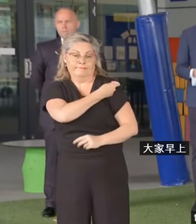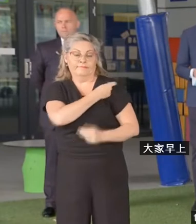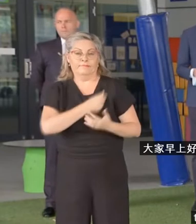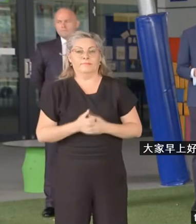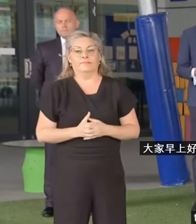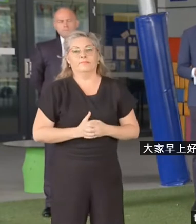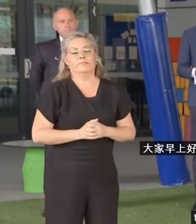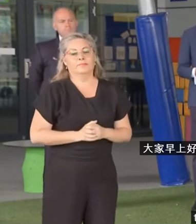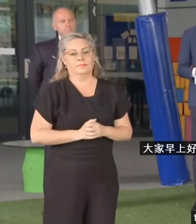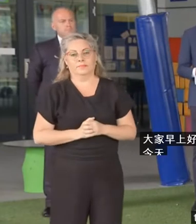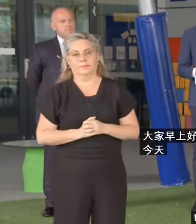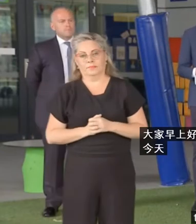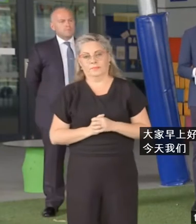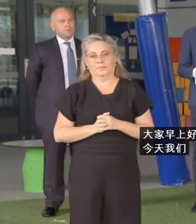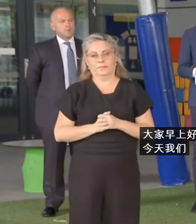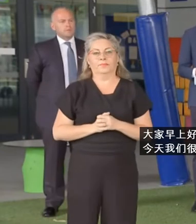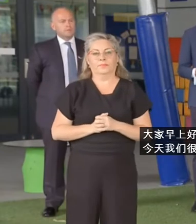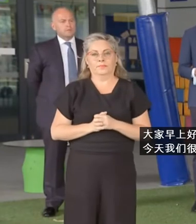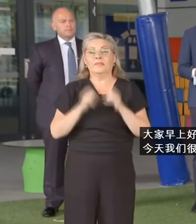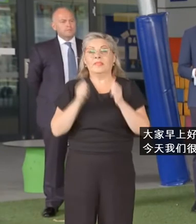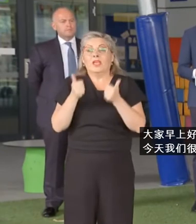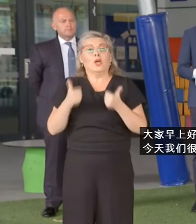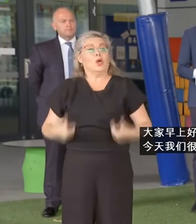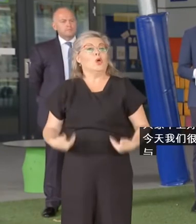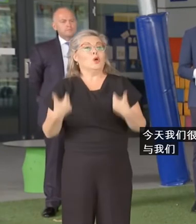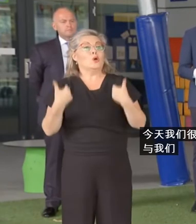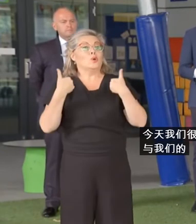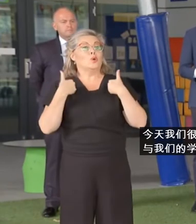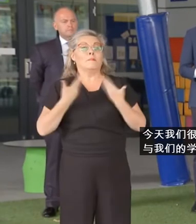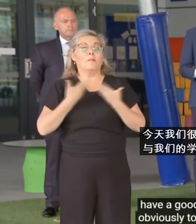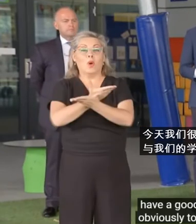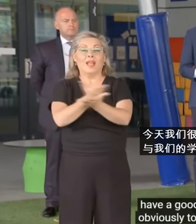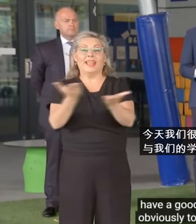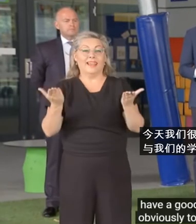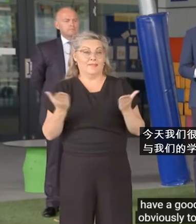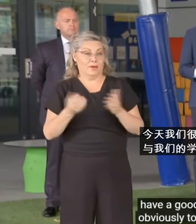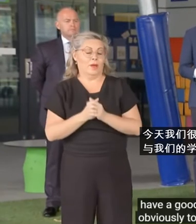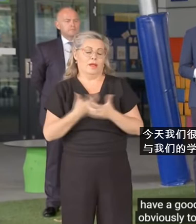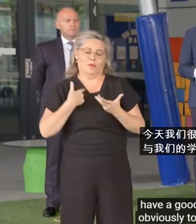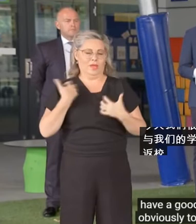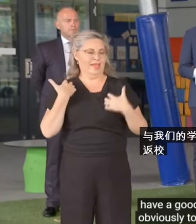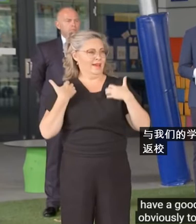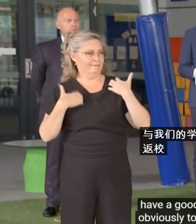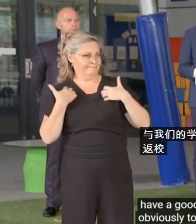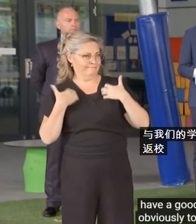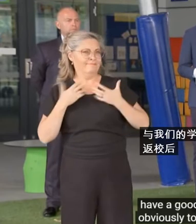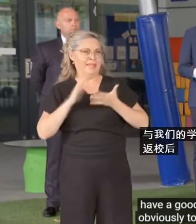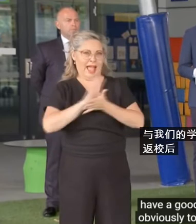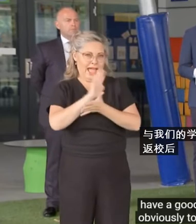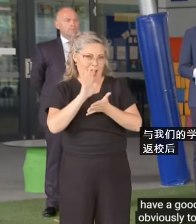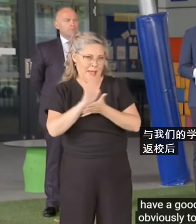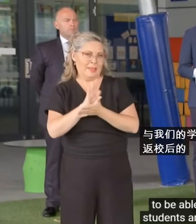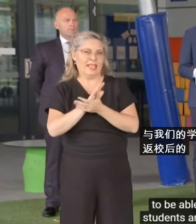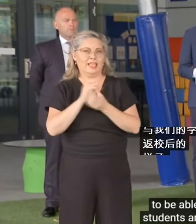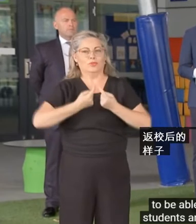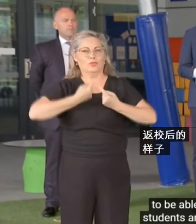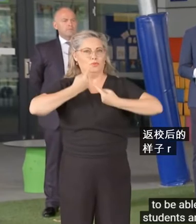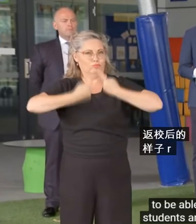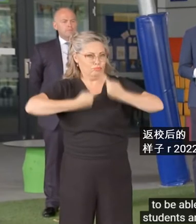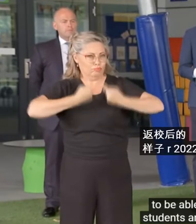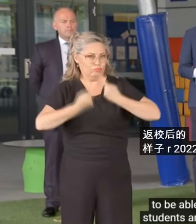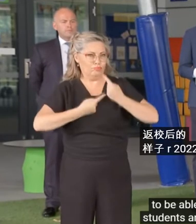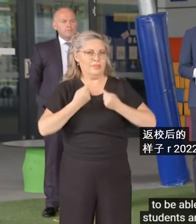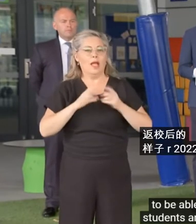Well, good morning, everybody. Obviously today we're very happy to be able to share with our students and families what the return to school will look like